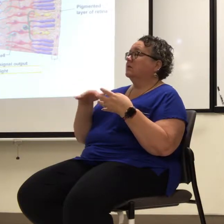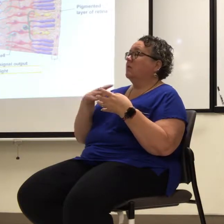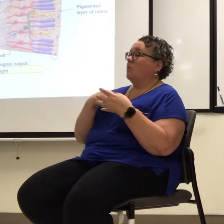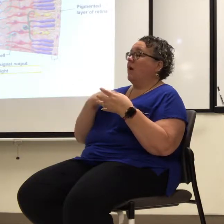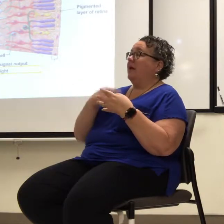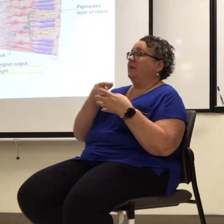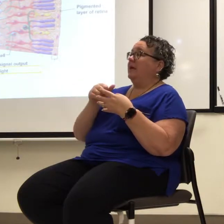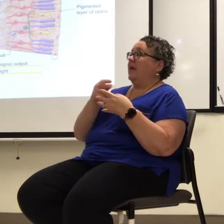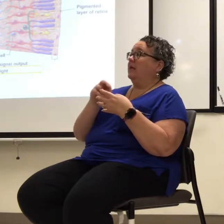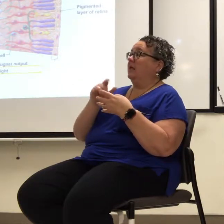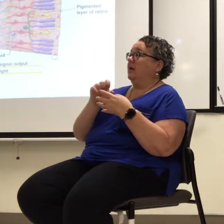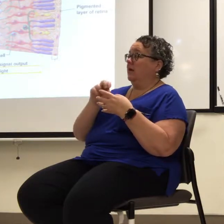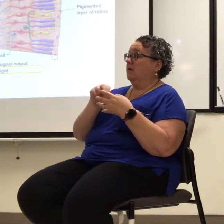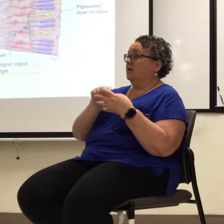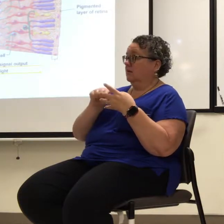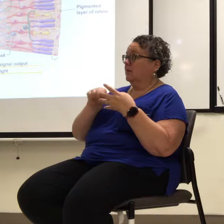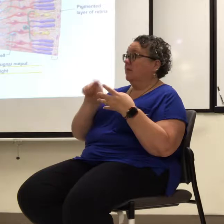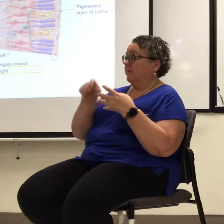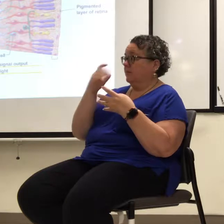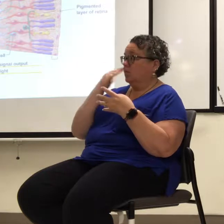from the ganglion cells.